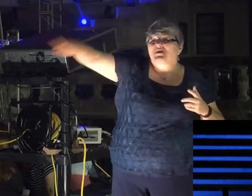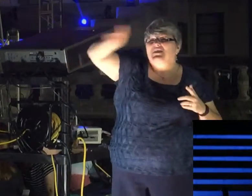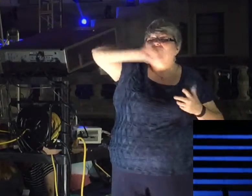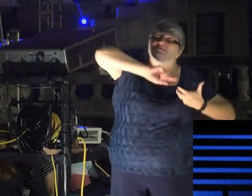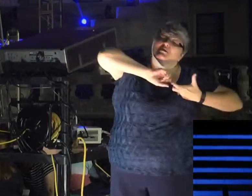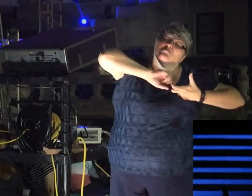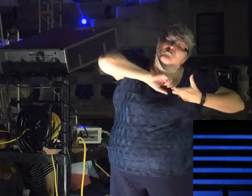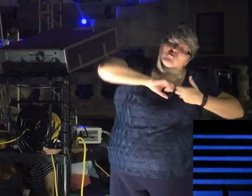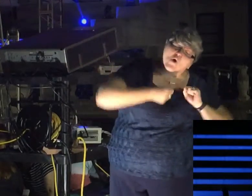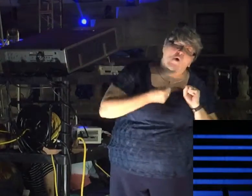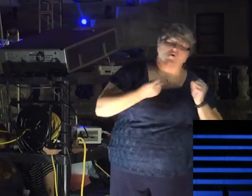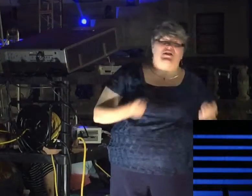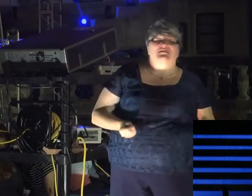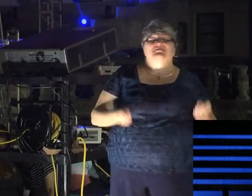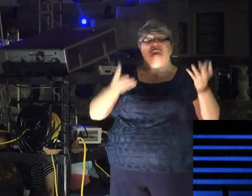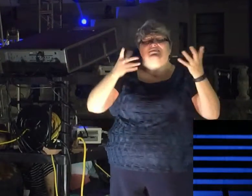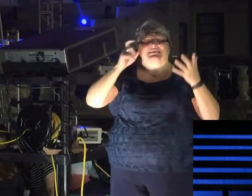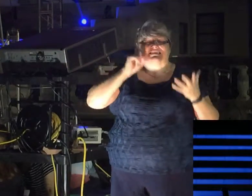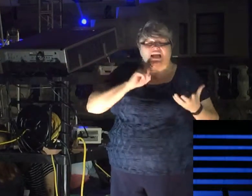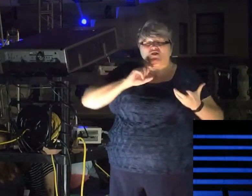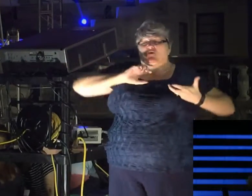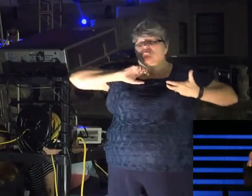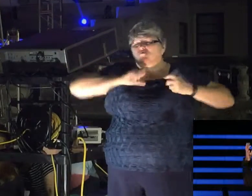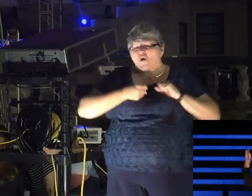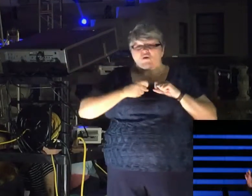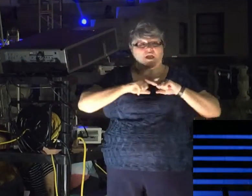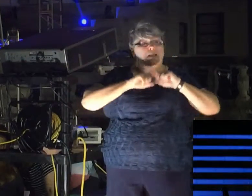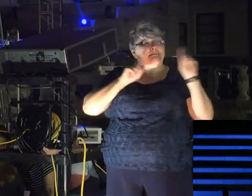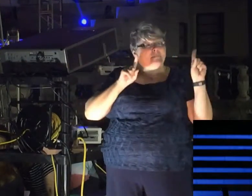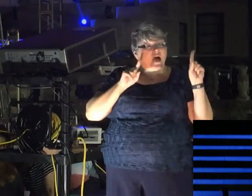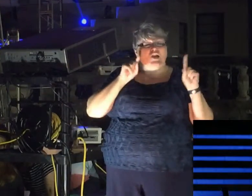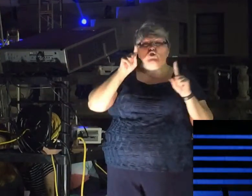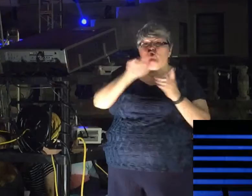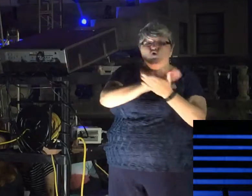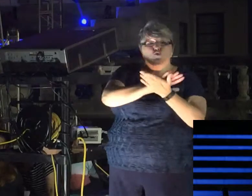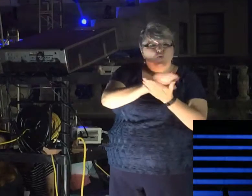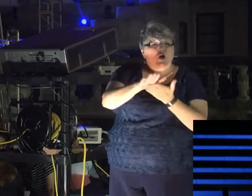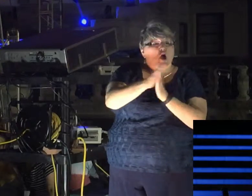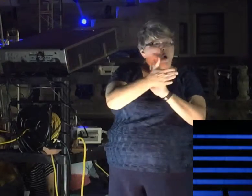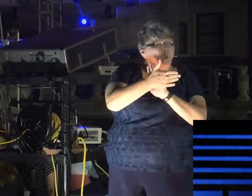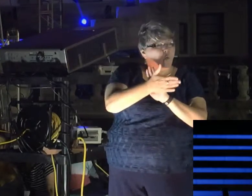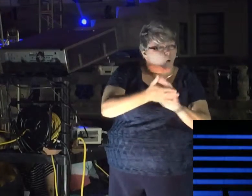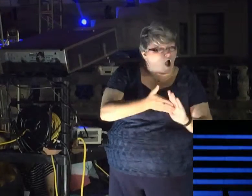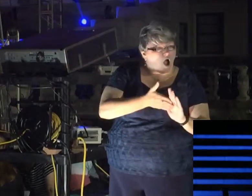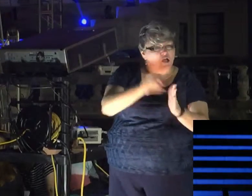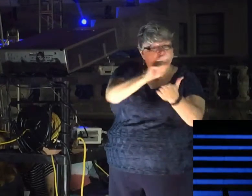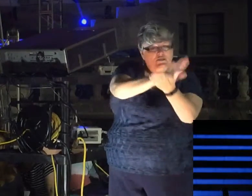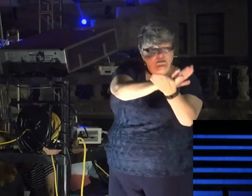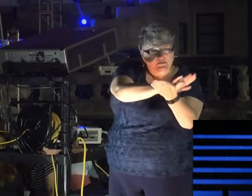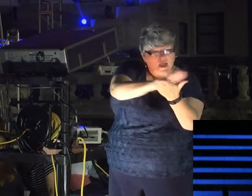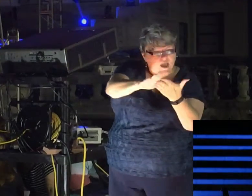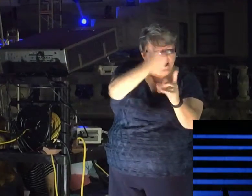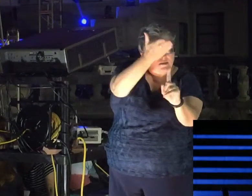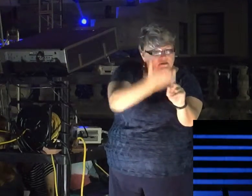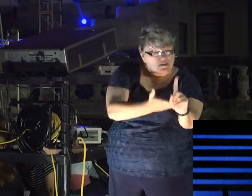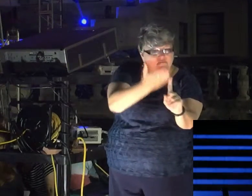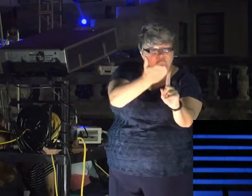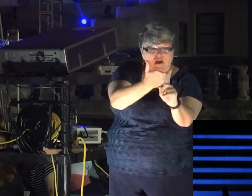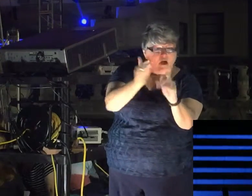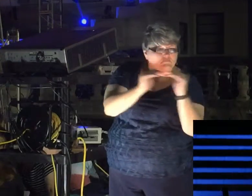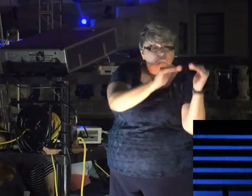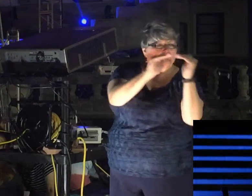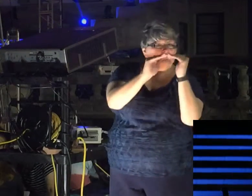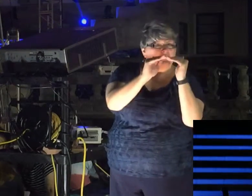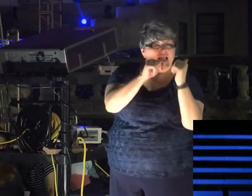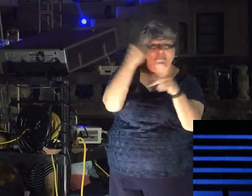so many of us have been broken in so many ways sexually. It says, but you were washed, you were sanctified,